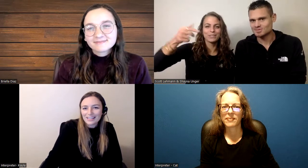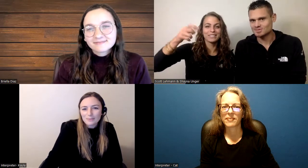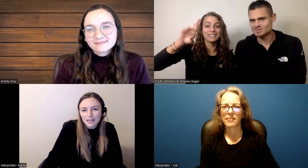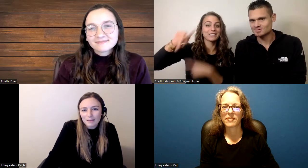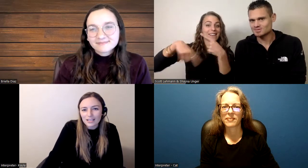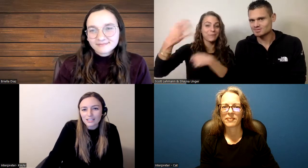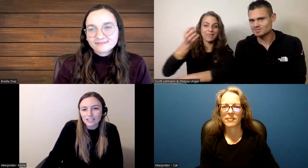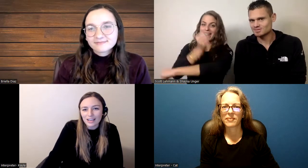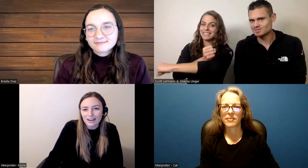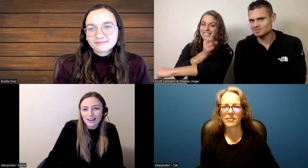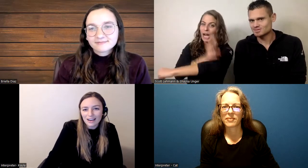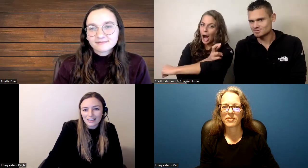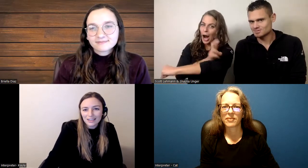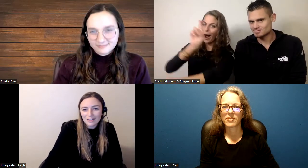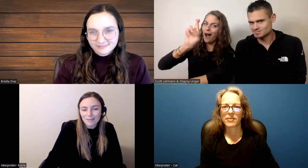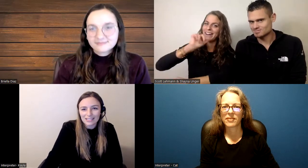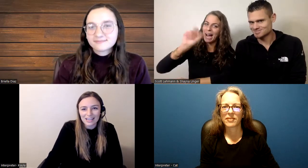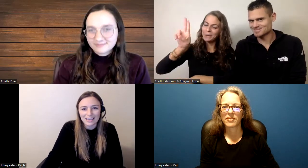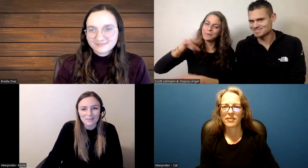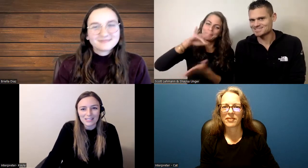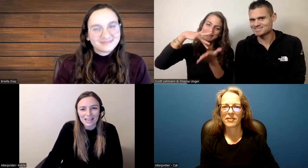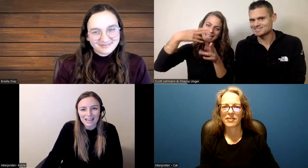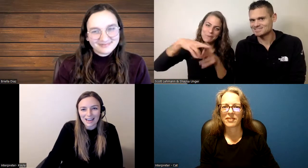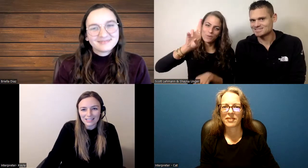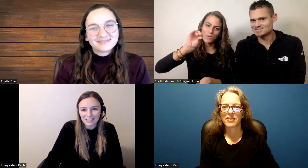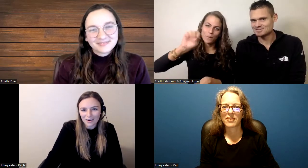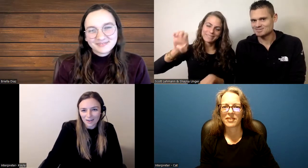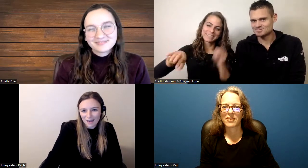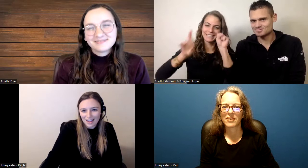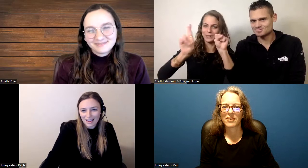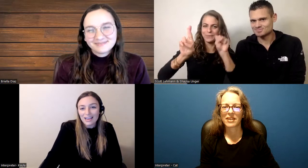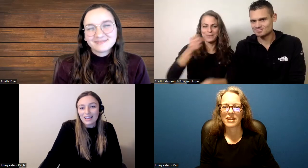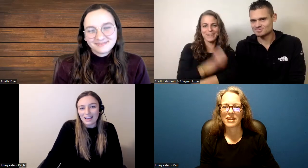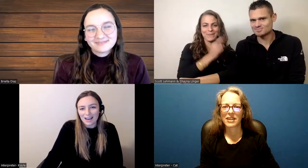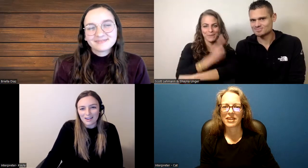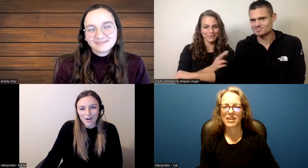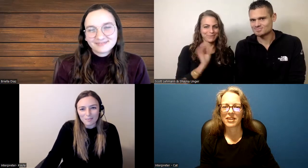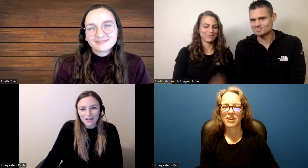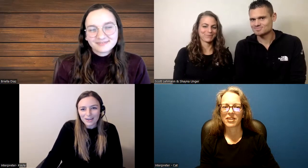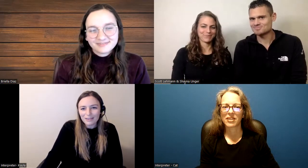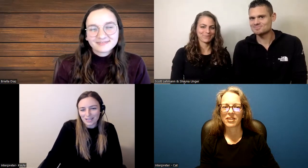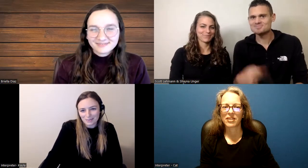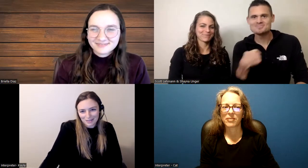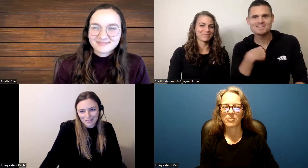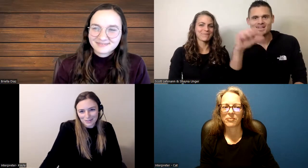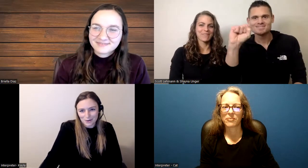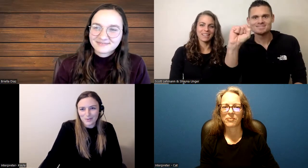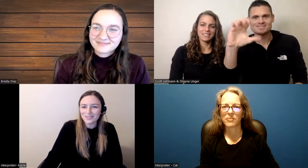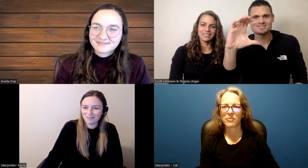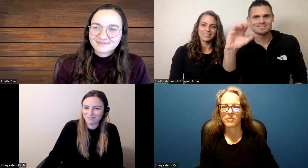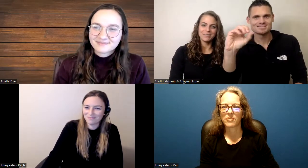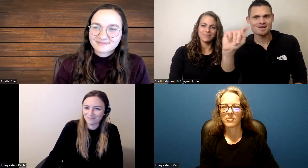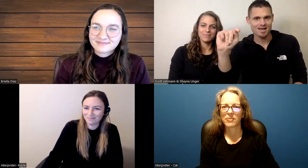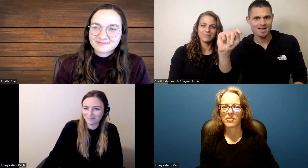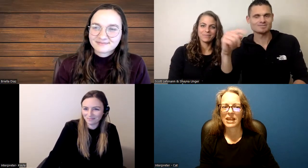Hi guys, my name is Shayna Unger. My sign name is an S and an R on my arm here because my middle name is